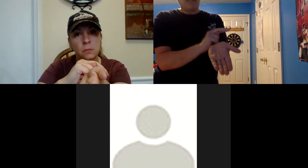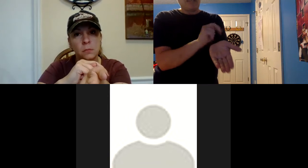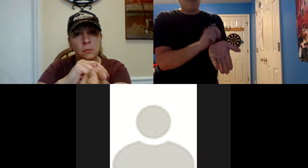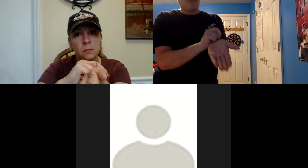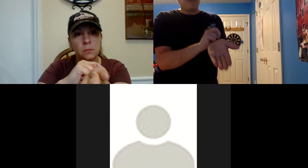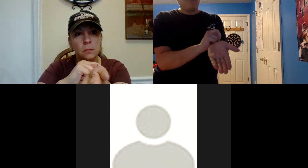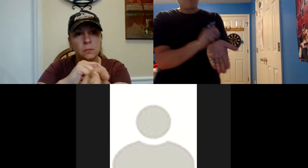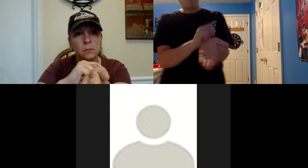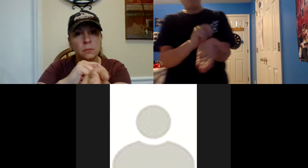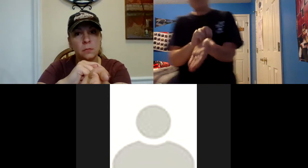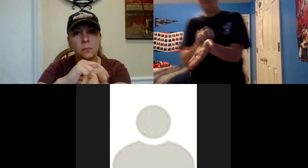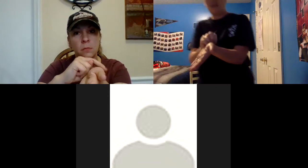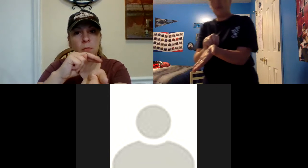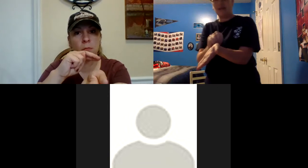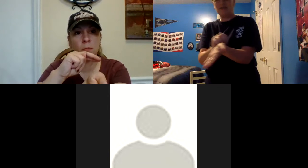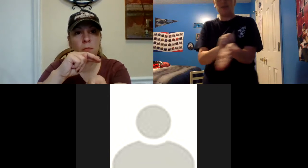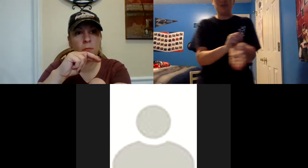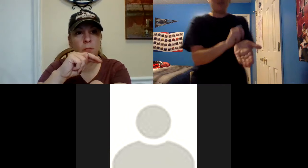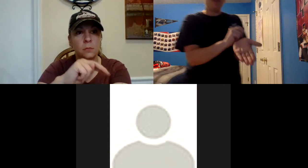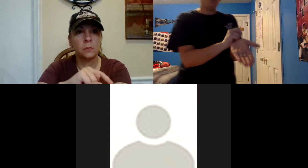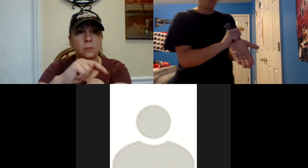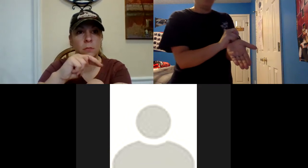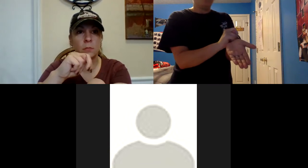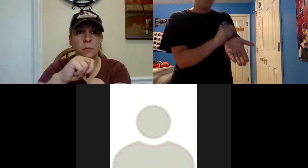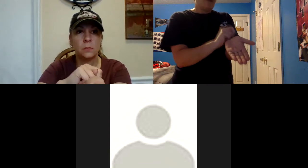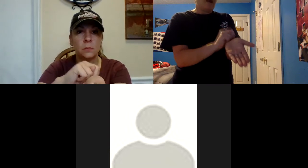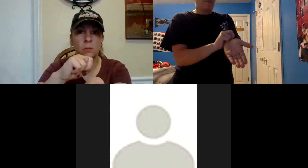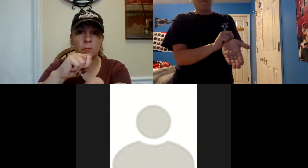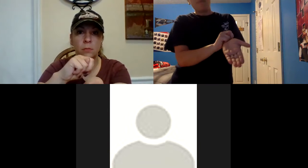I think I probably do it that way, nurse.